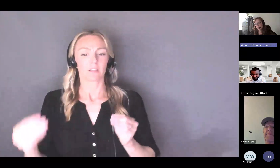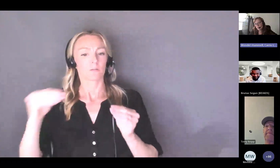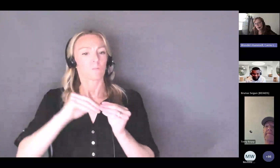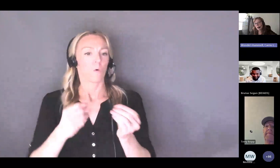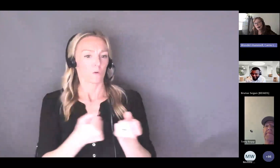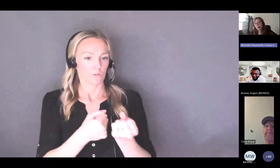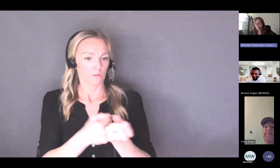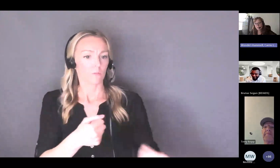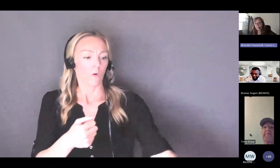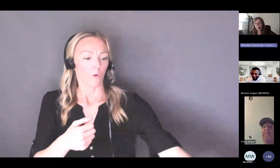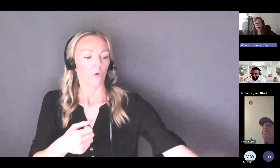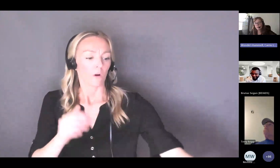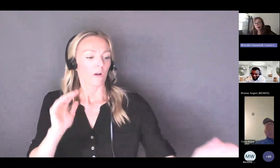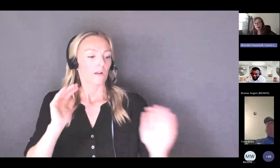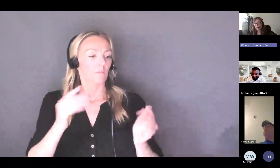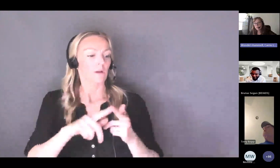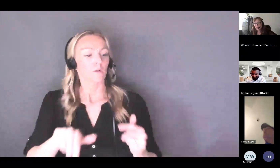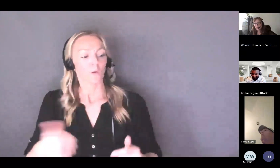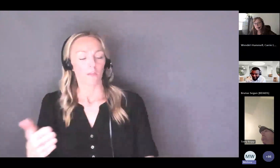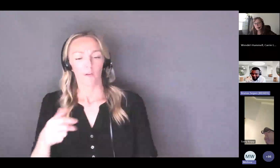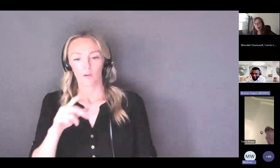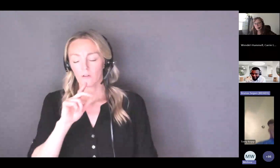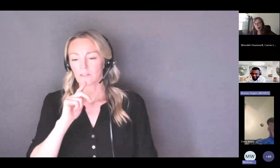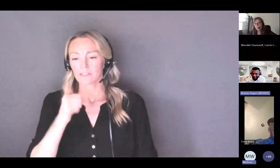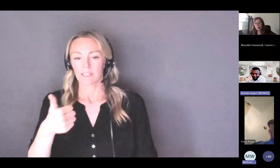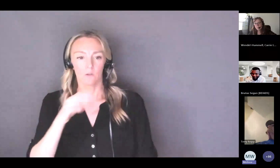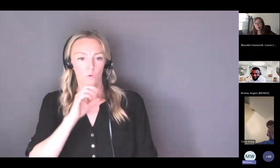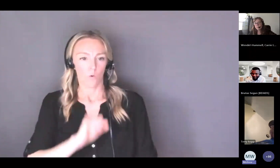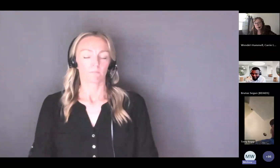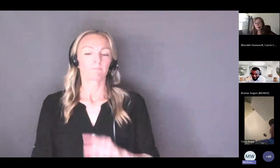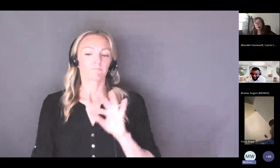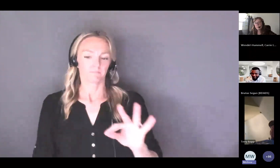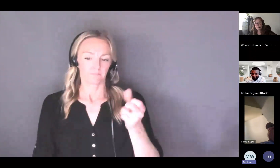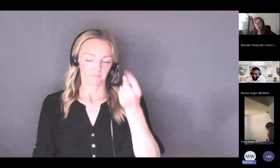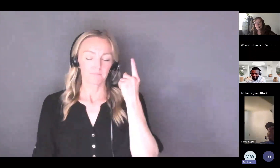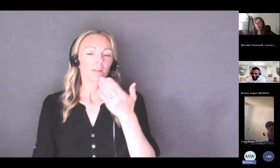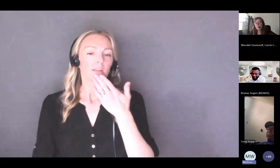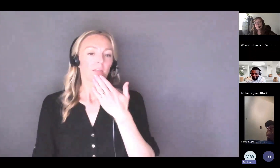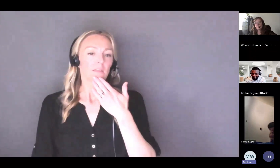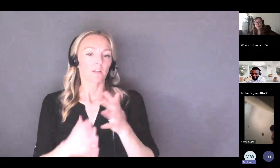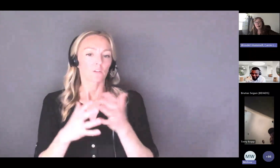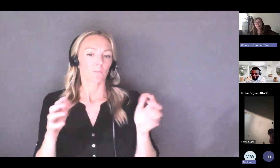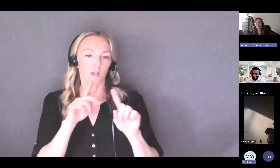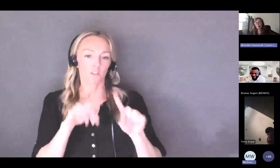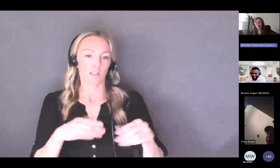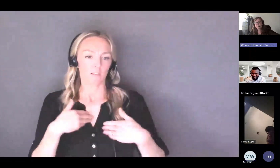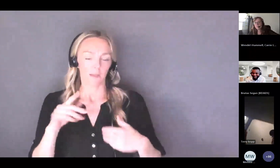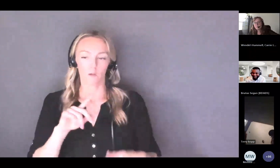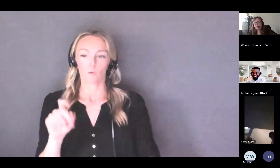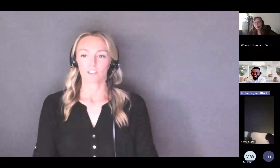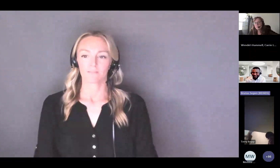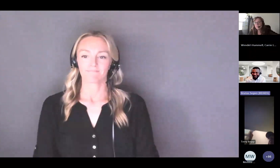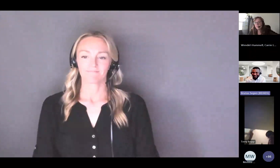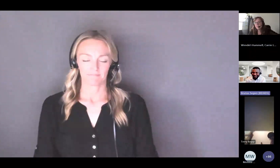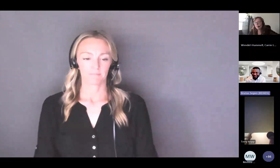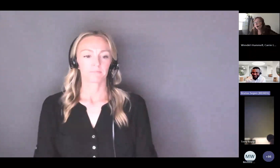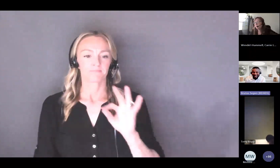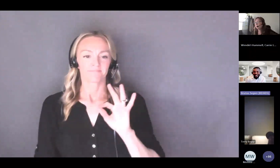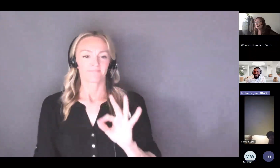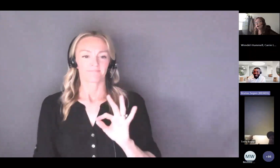compared to another 10-year-old? Okay, I understand. Thank you so much for answering my question. Yep.